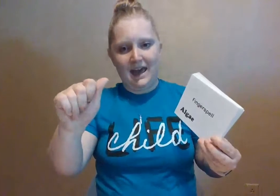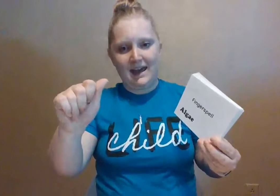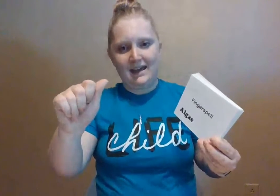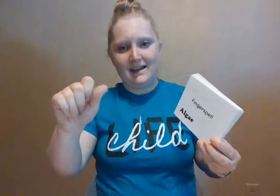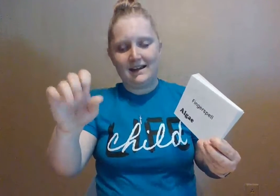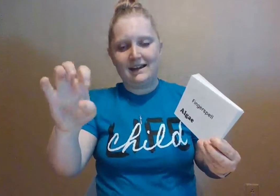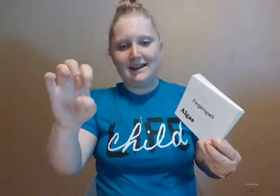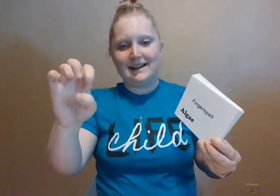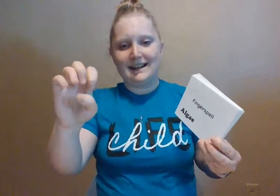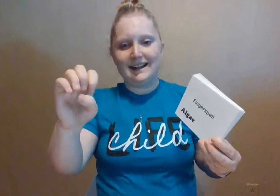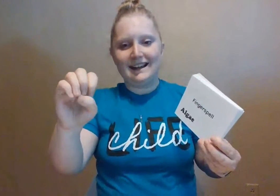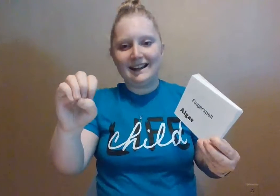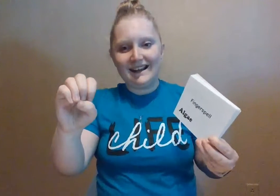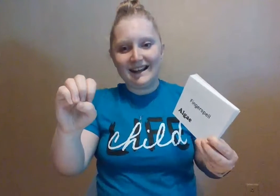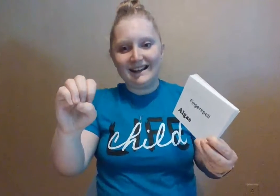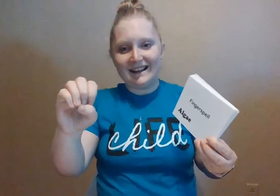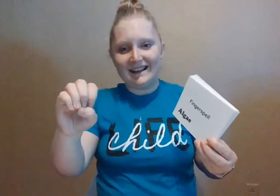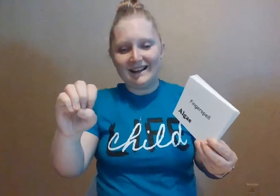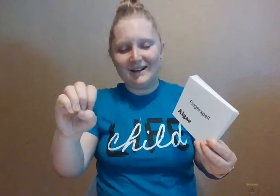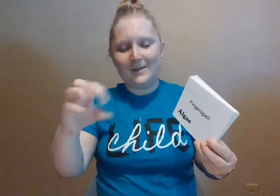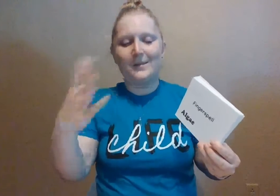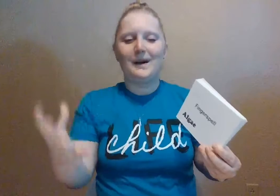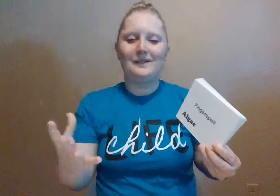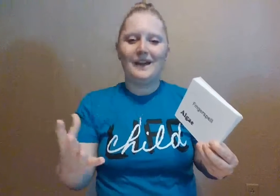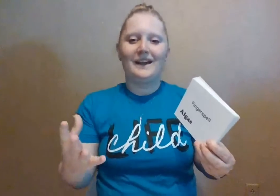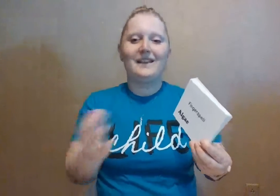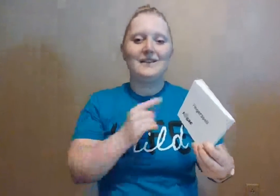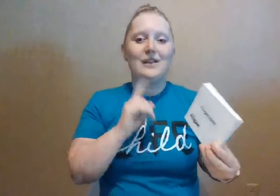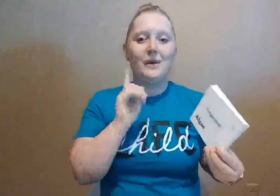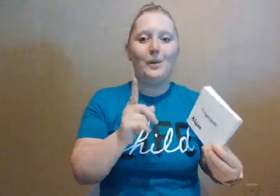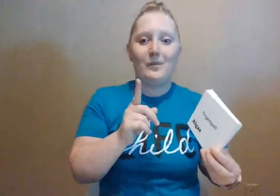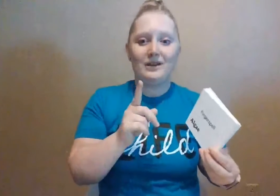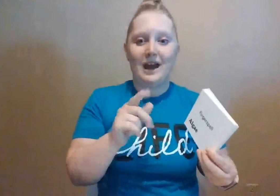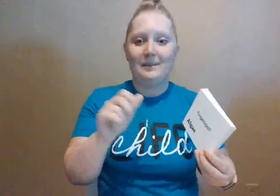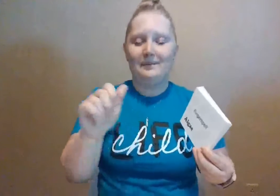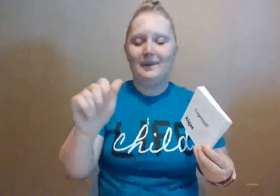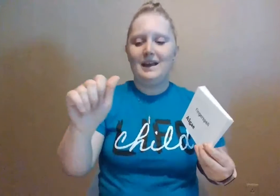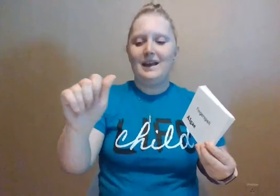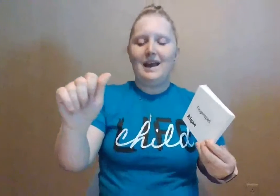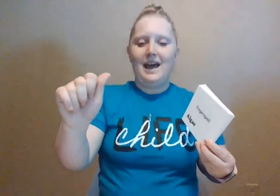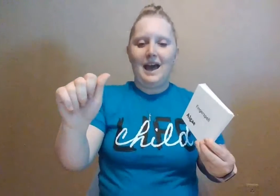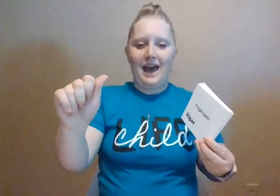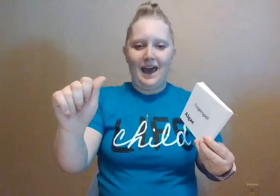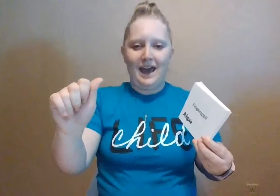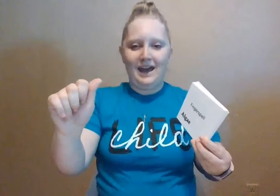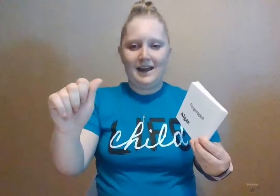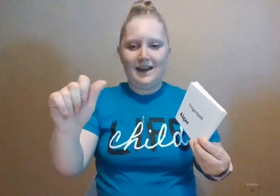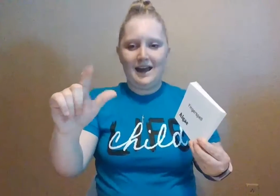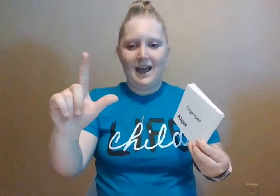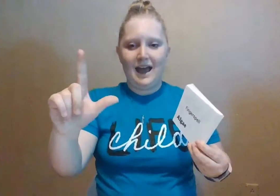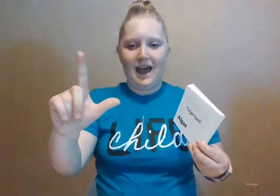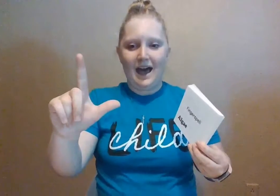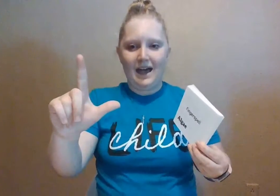A E. Perfect. Let's do that one more time. A